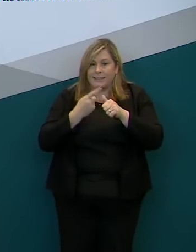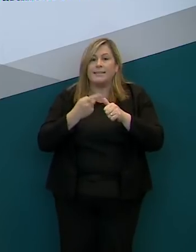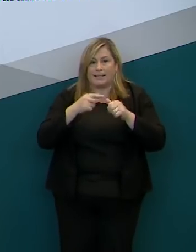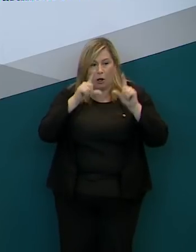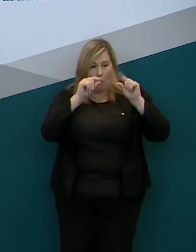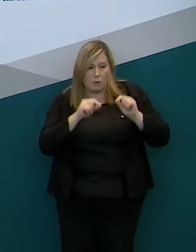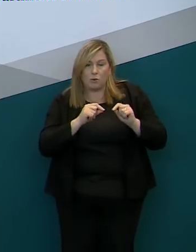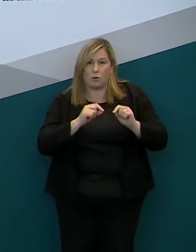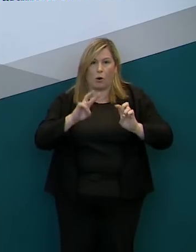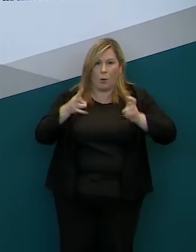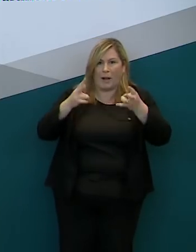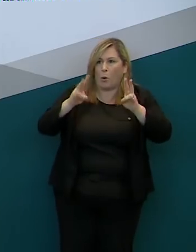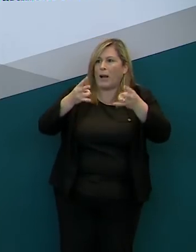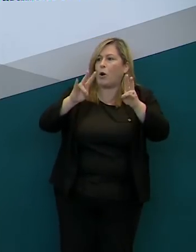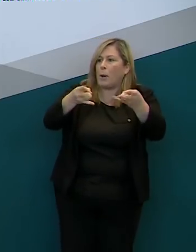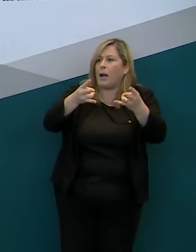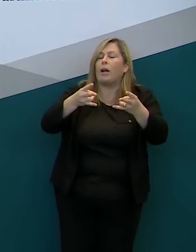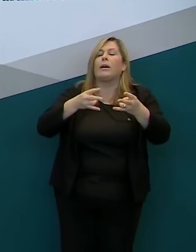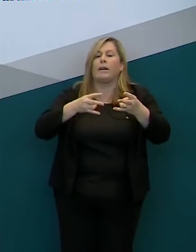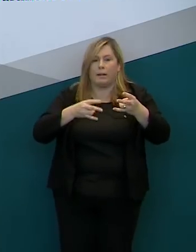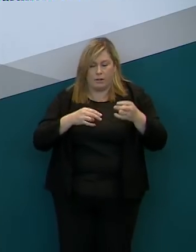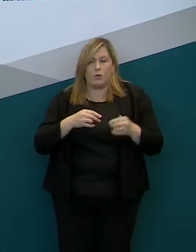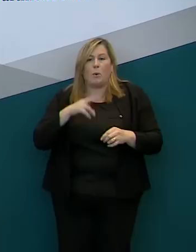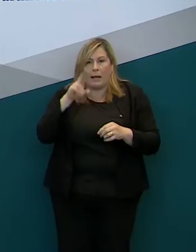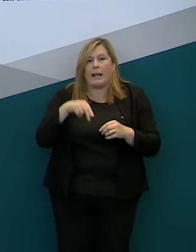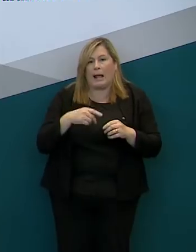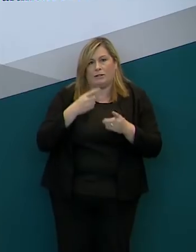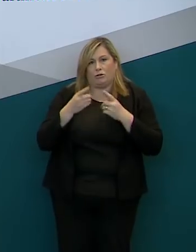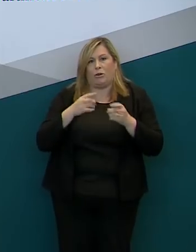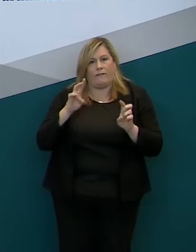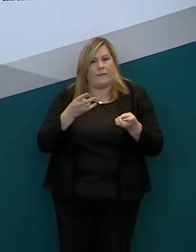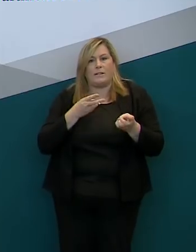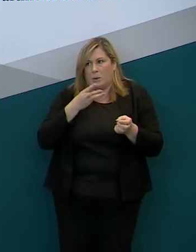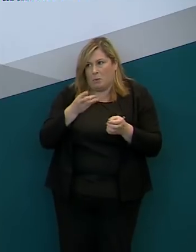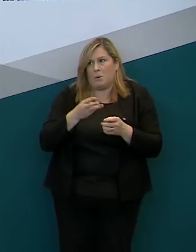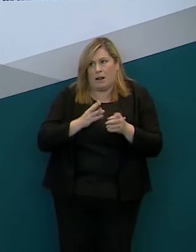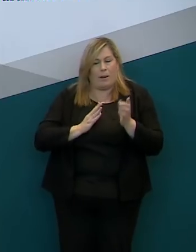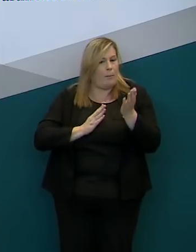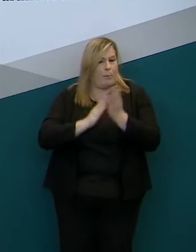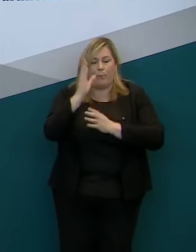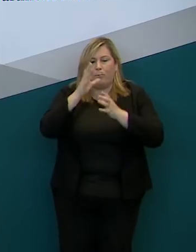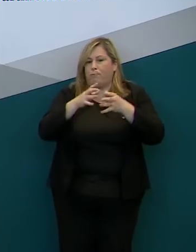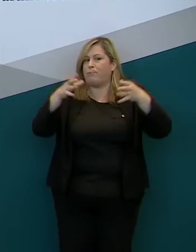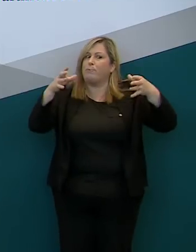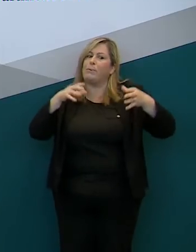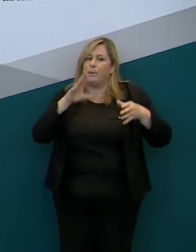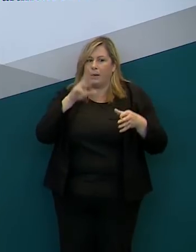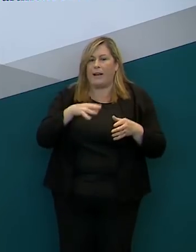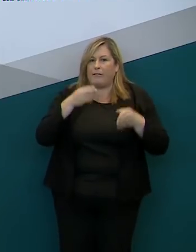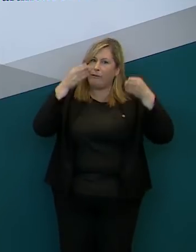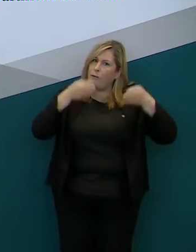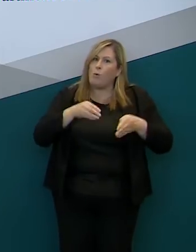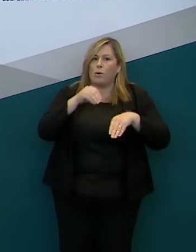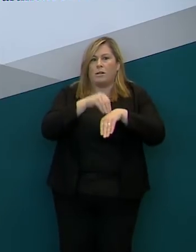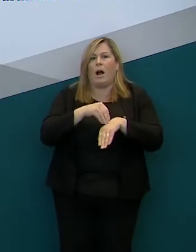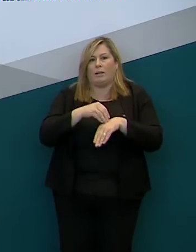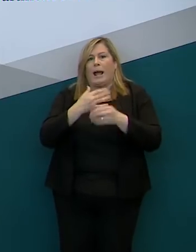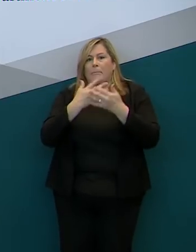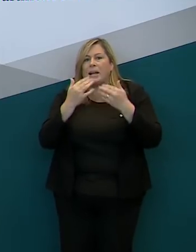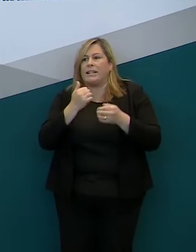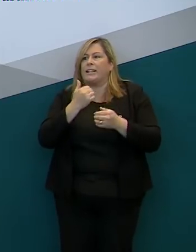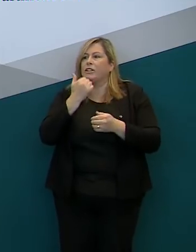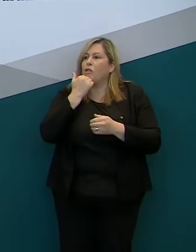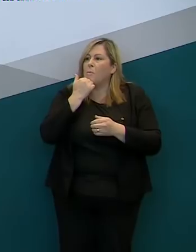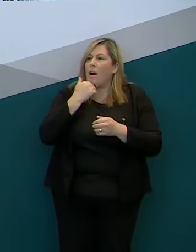by automation through a text back to the patient, then we'll be in a much better place, because then we can focus on the number of detected cases, and obviously,